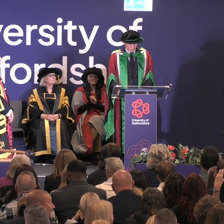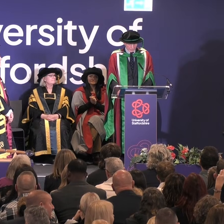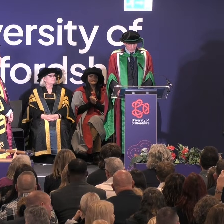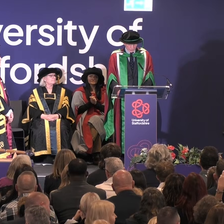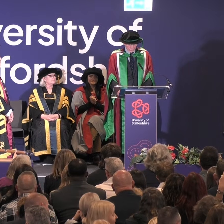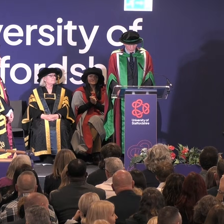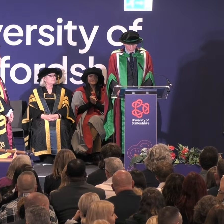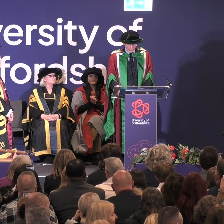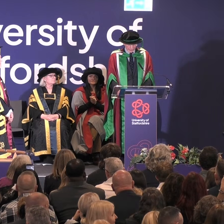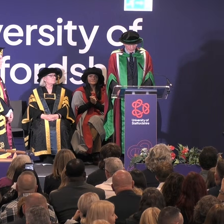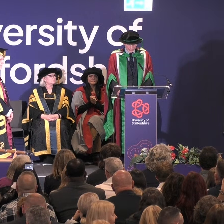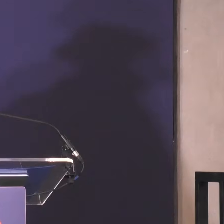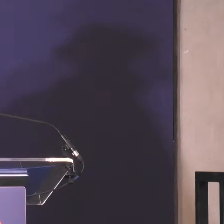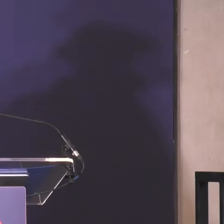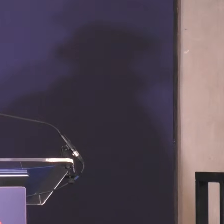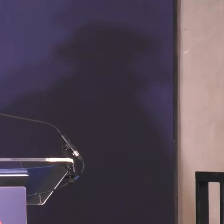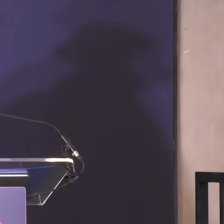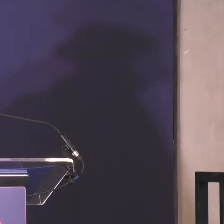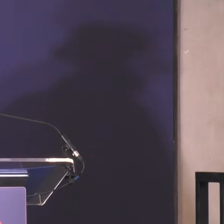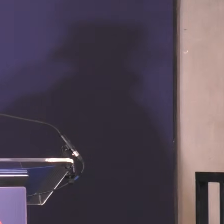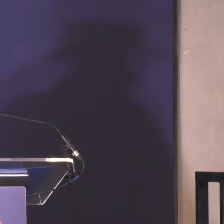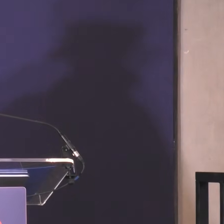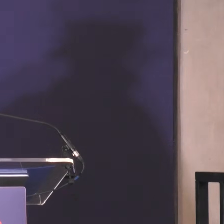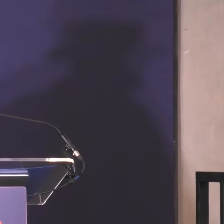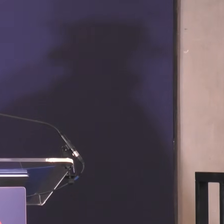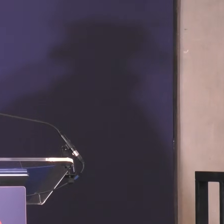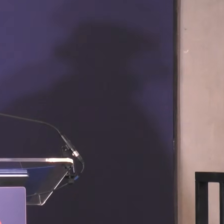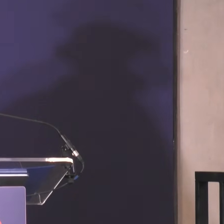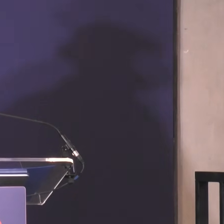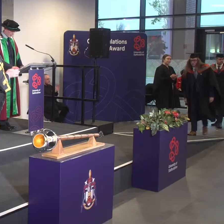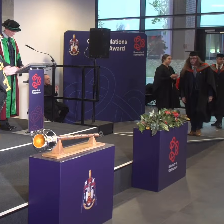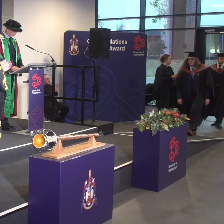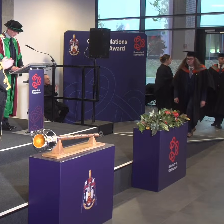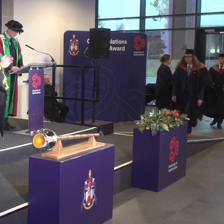Bachelor's degree in security and intelligence, Jack Barlow.